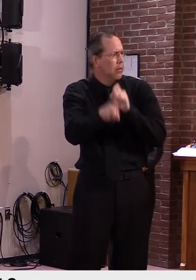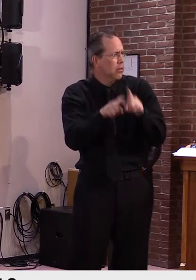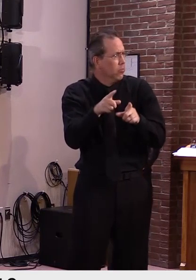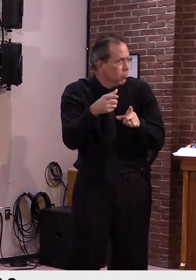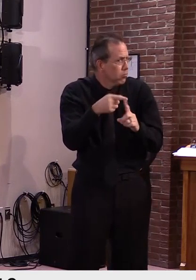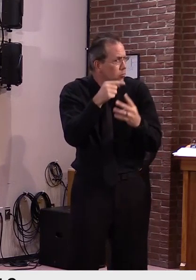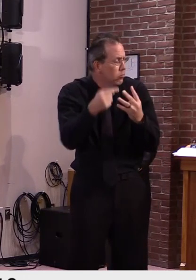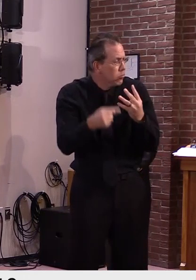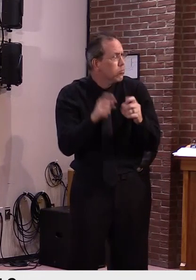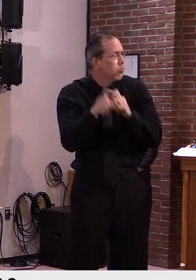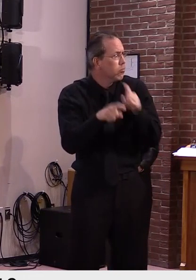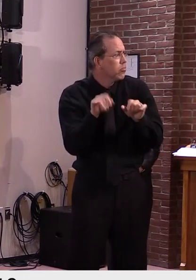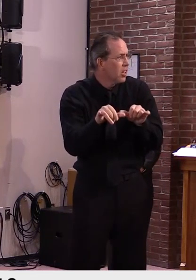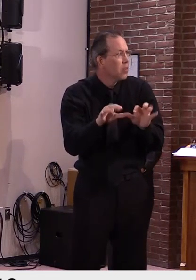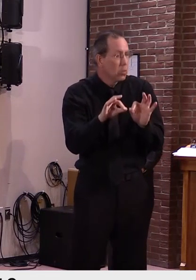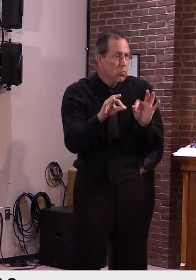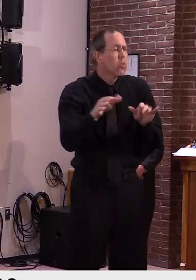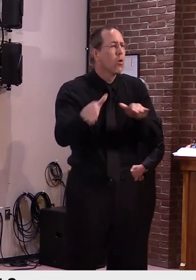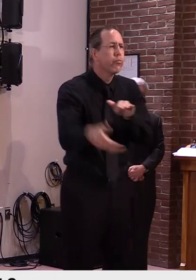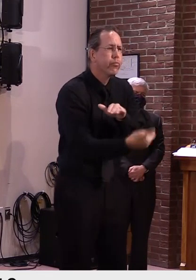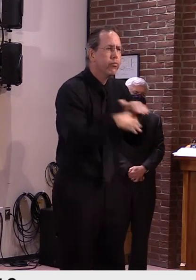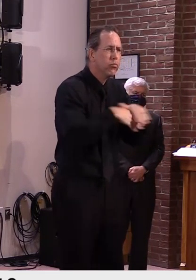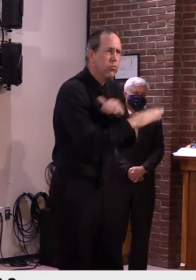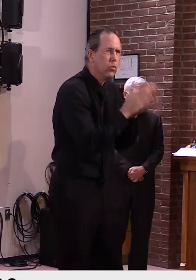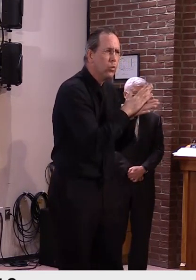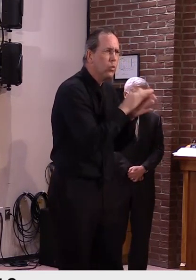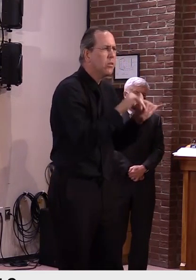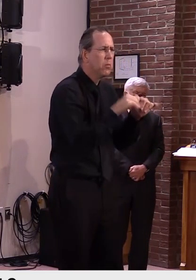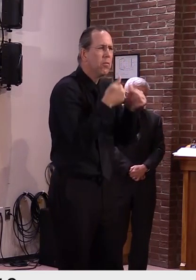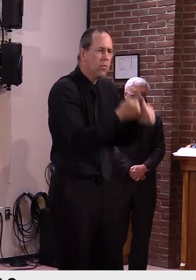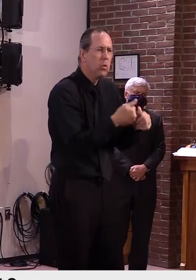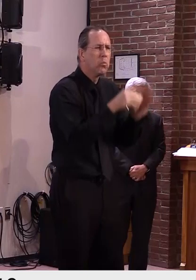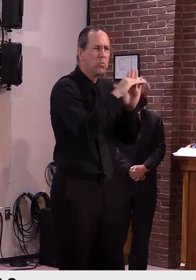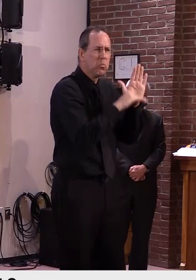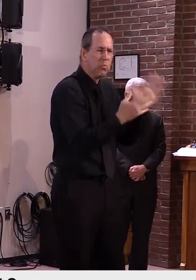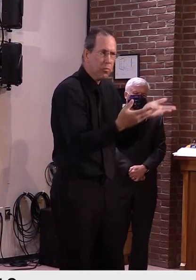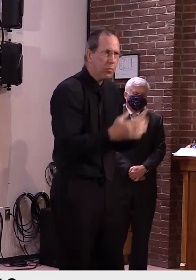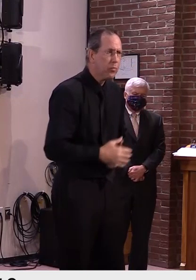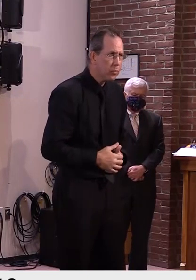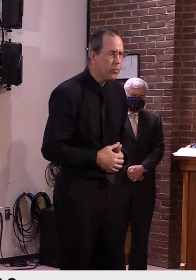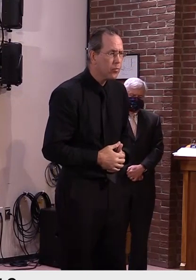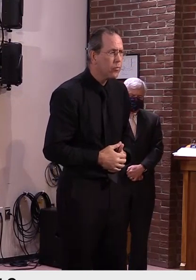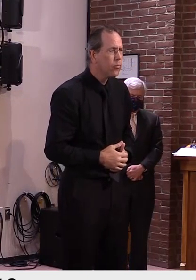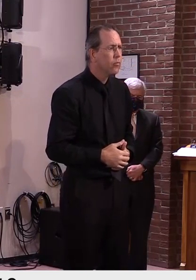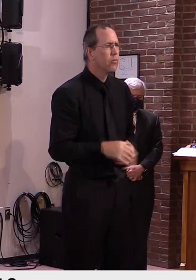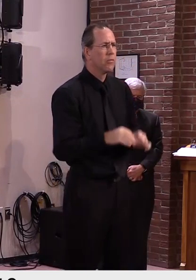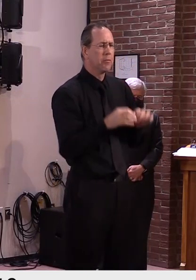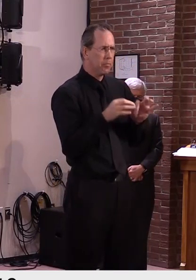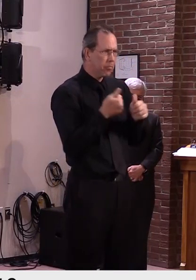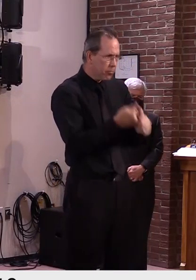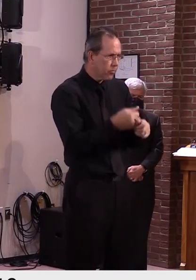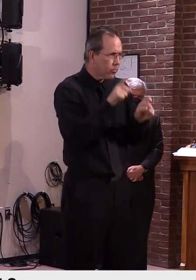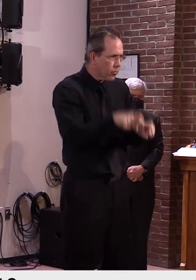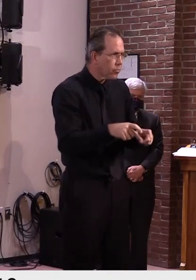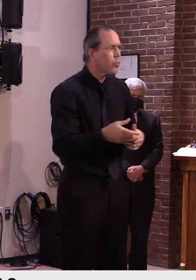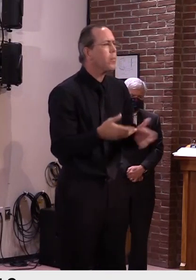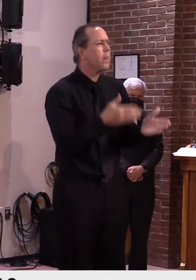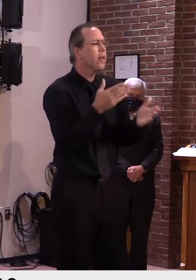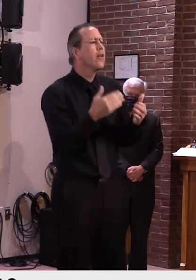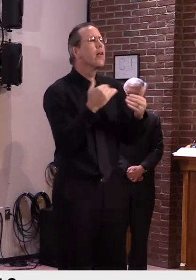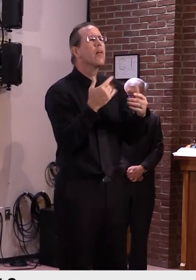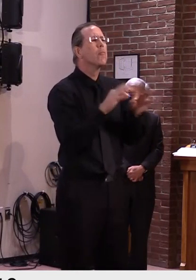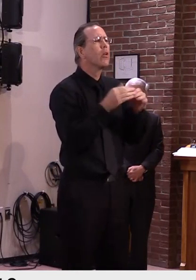hands, remain in place and must be followed. Under step three, schools may consider the use of common areas such as gyms